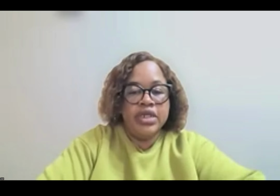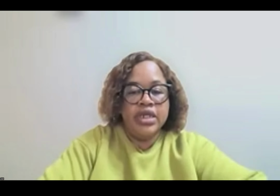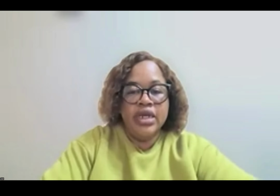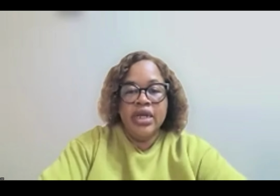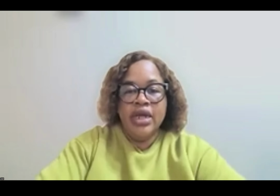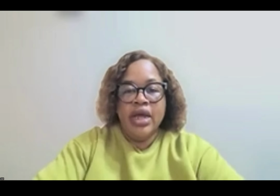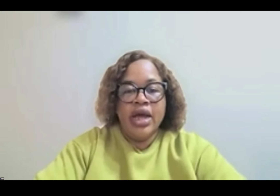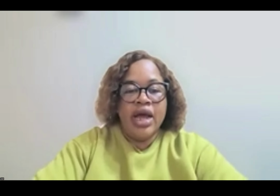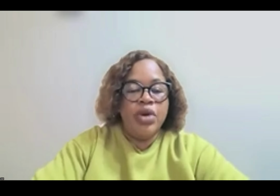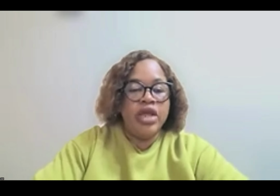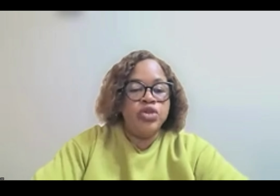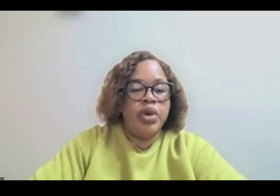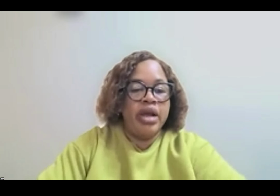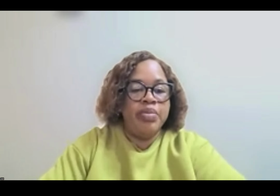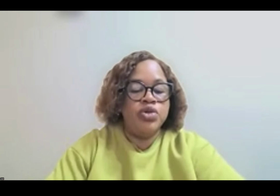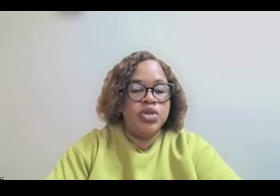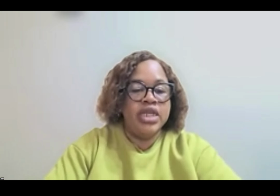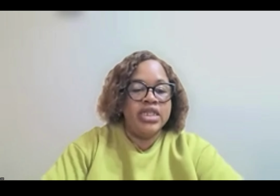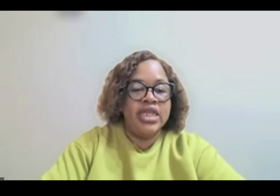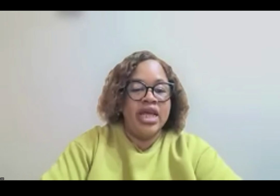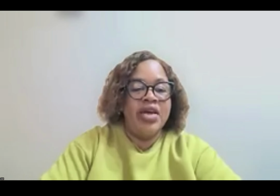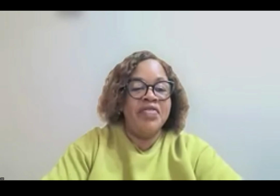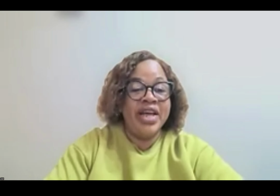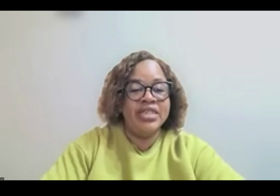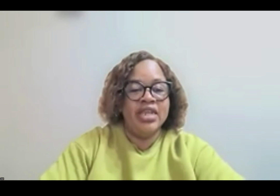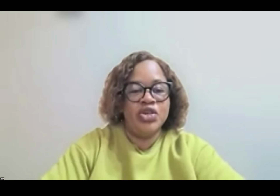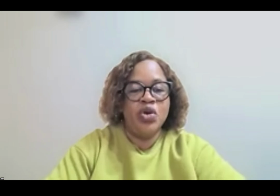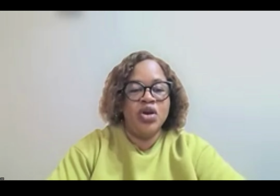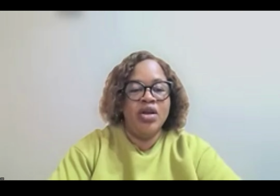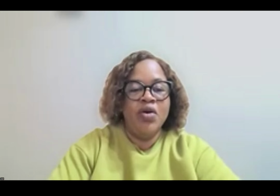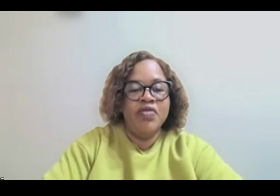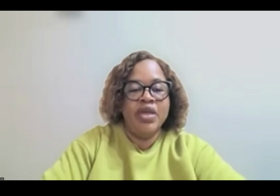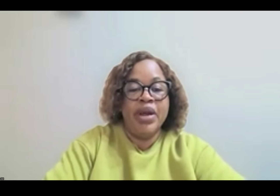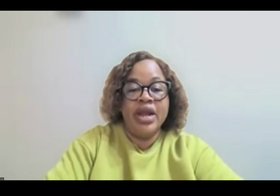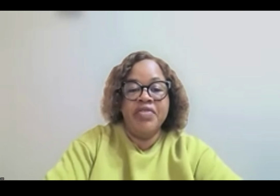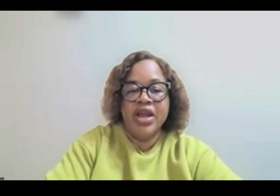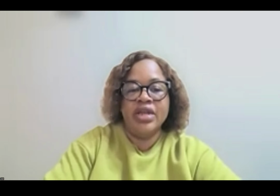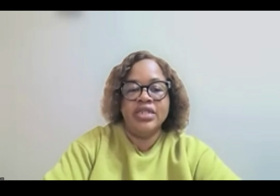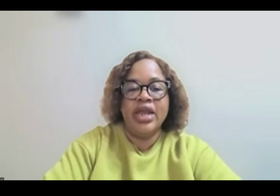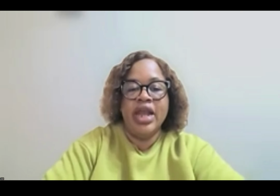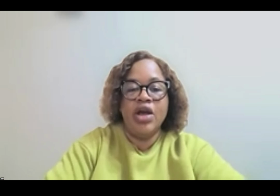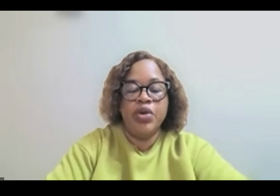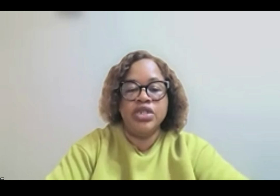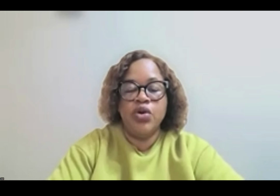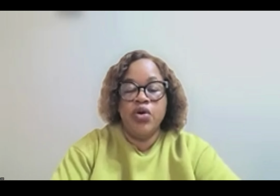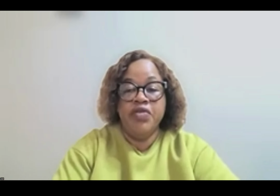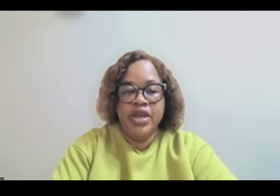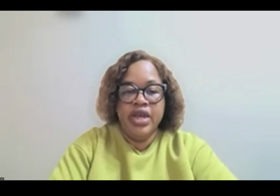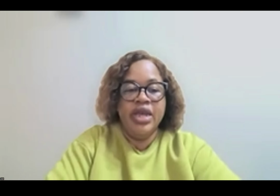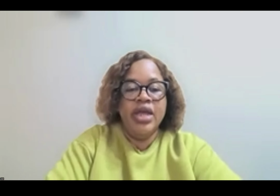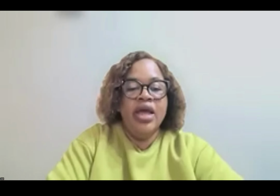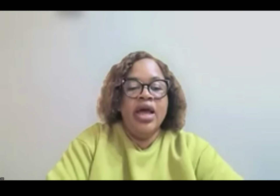8040. I would like to welcome you to this first session of the Pan-African Sign Language Convening.